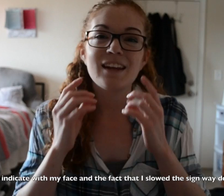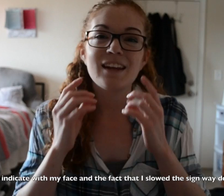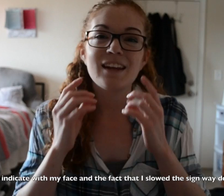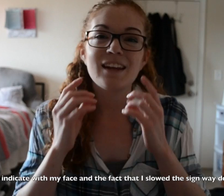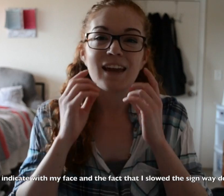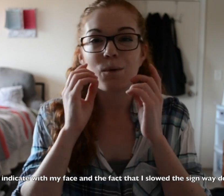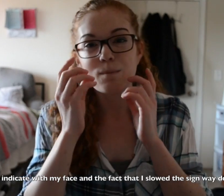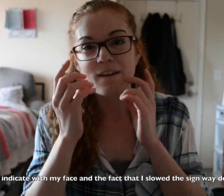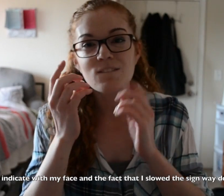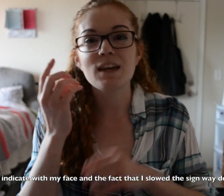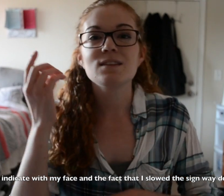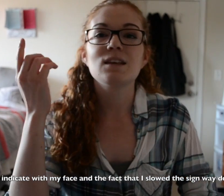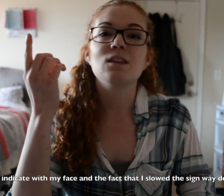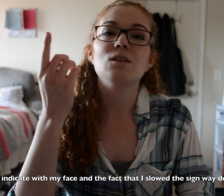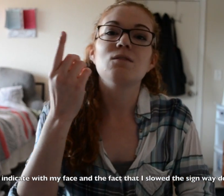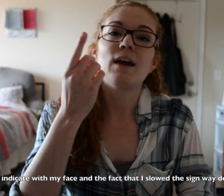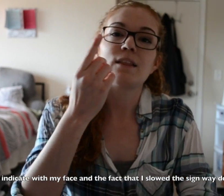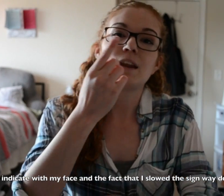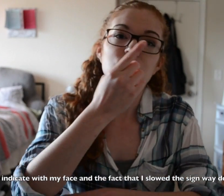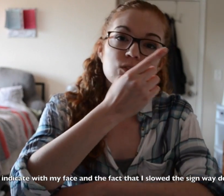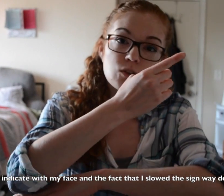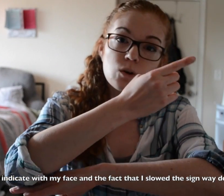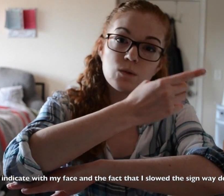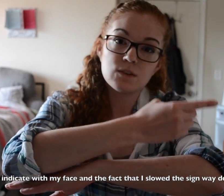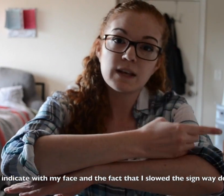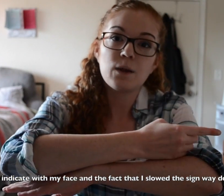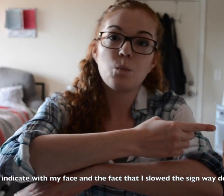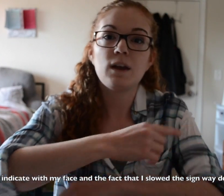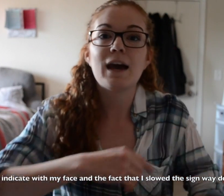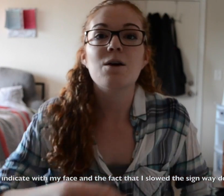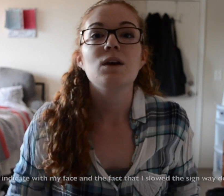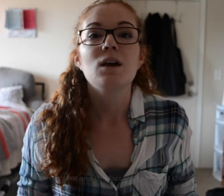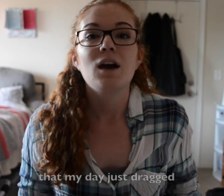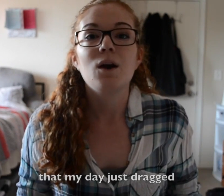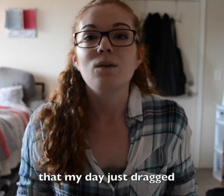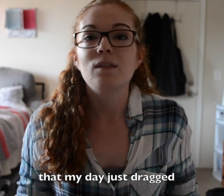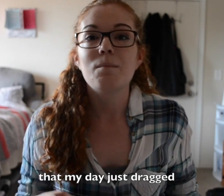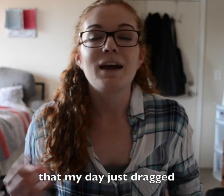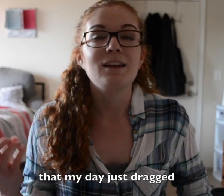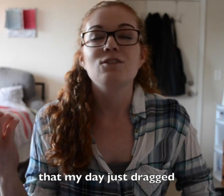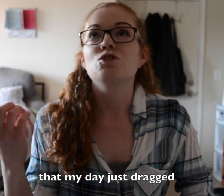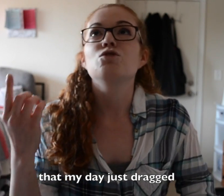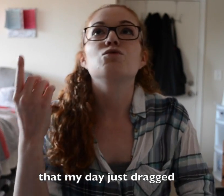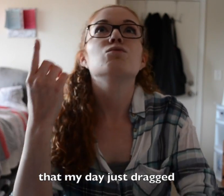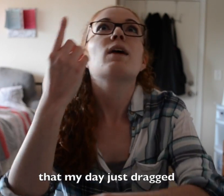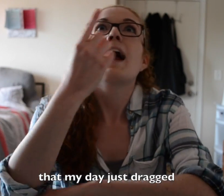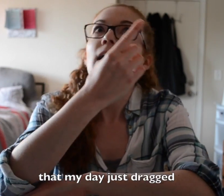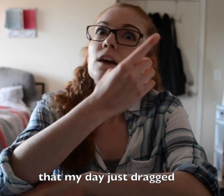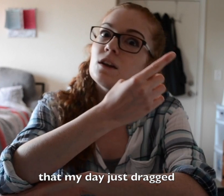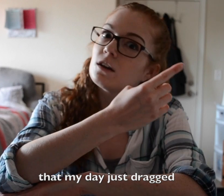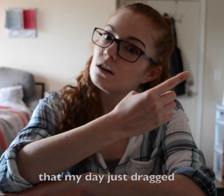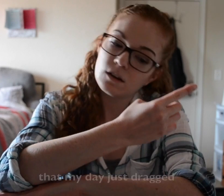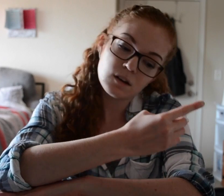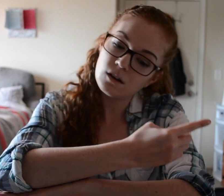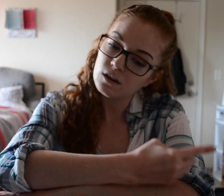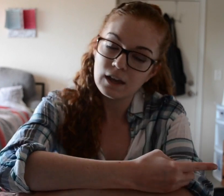just to indicate with my face and the fact that I slowed the sign way down, that my day just dragged and